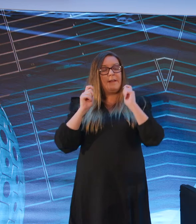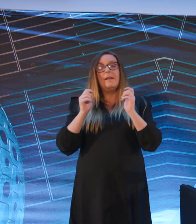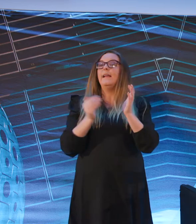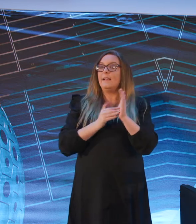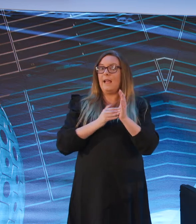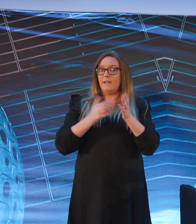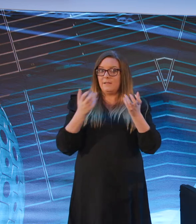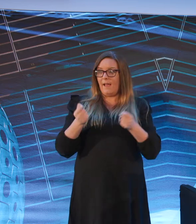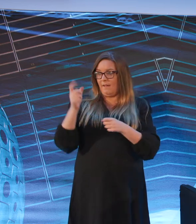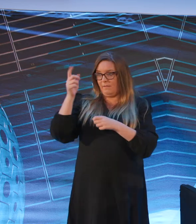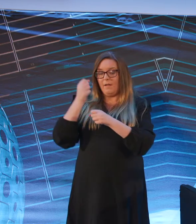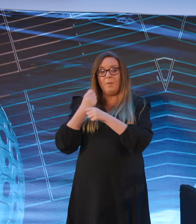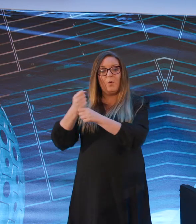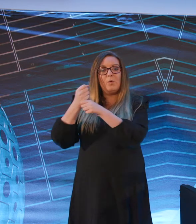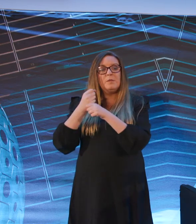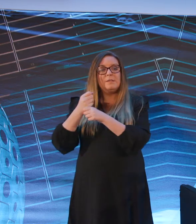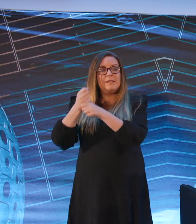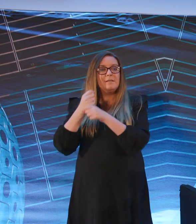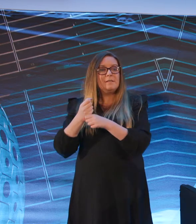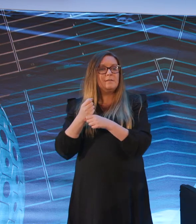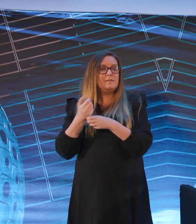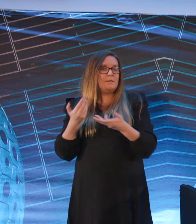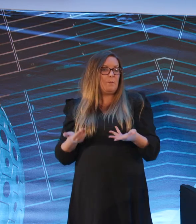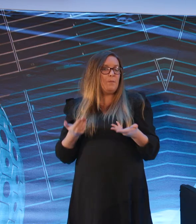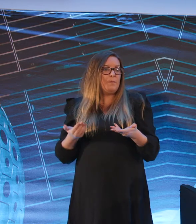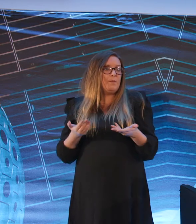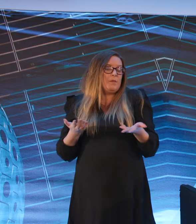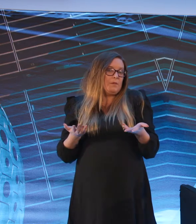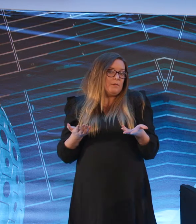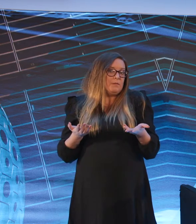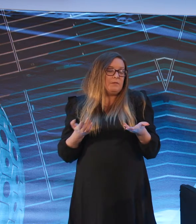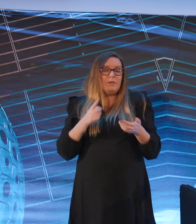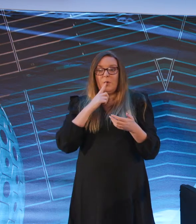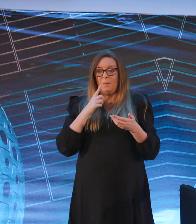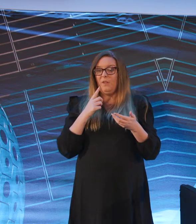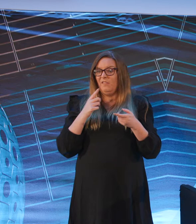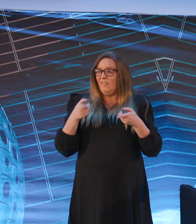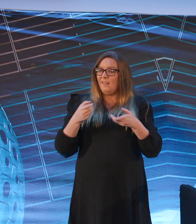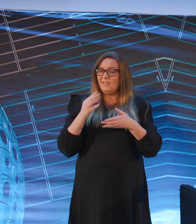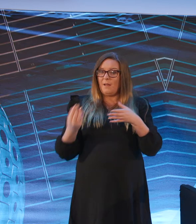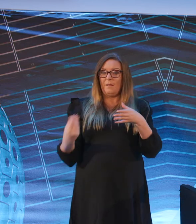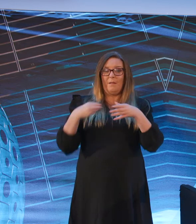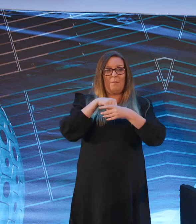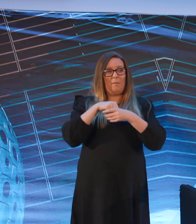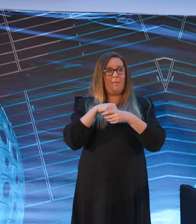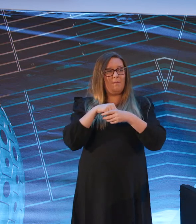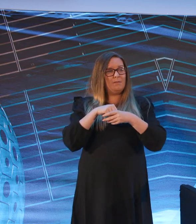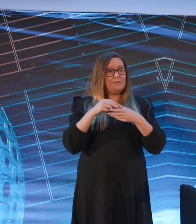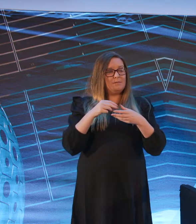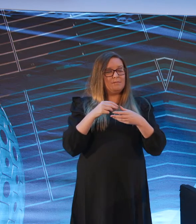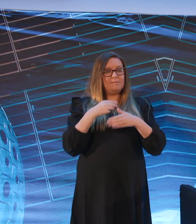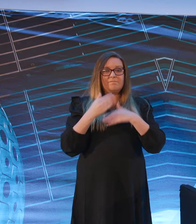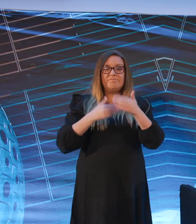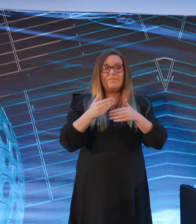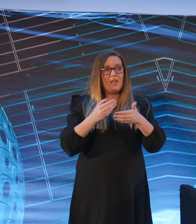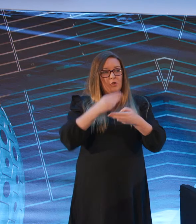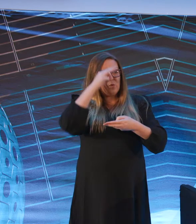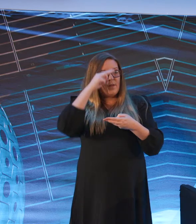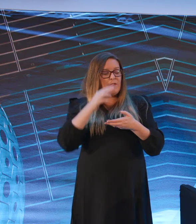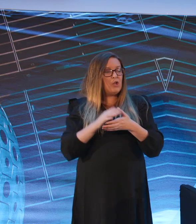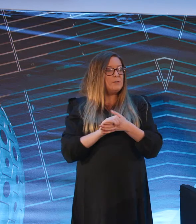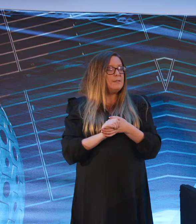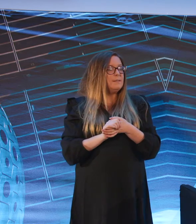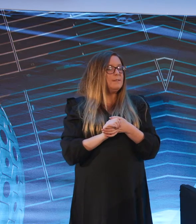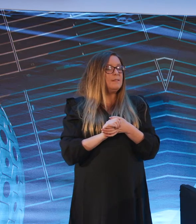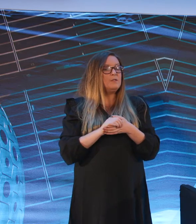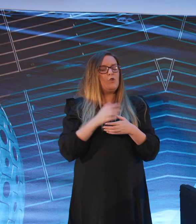protest going on outside today, and that's part of being in a university. So I think